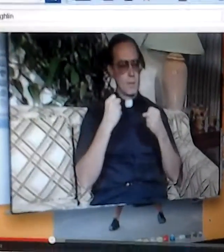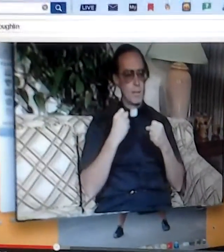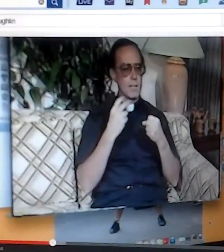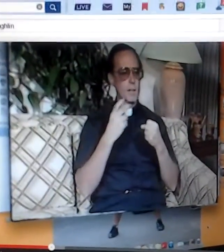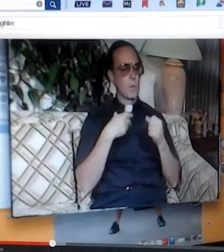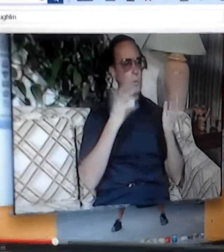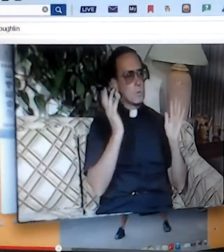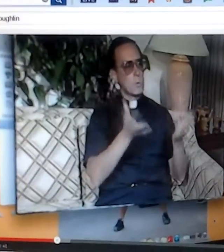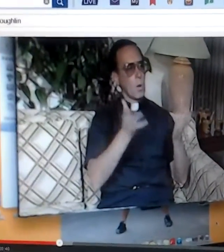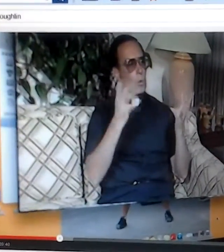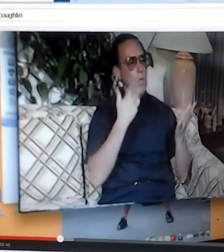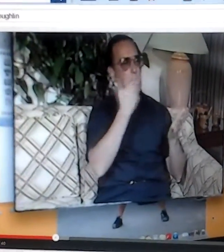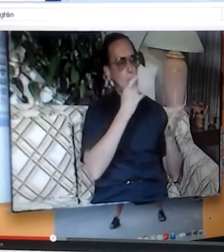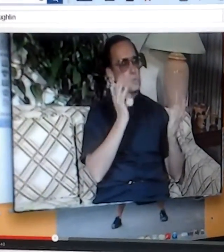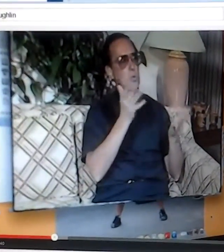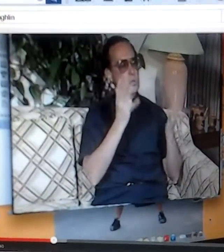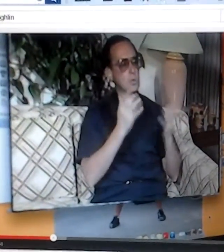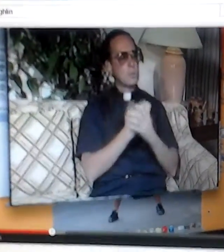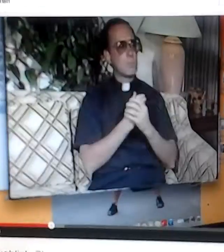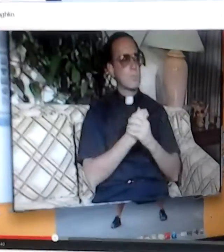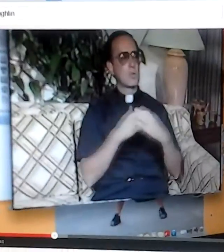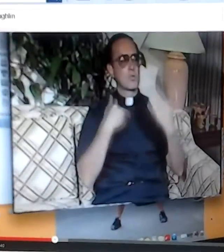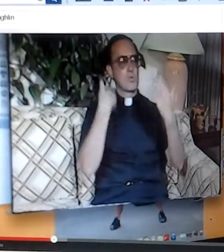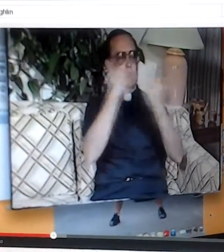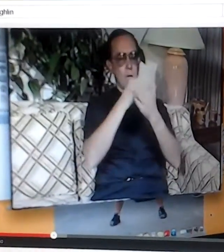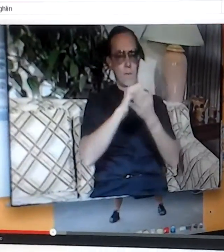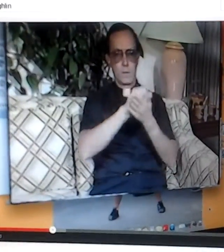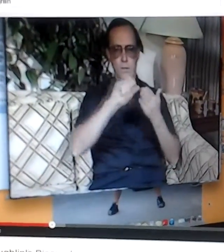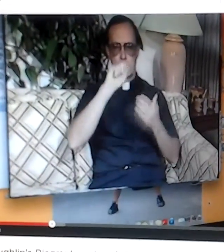He said, "Come on, I'm going to drive, come join me."